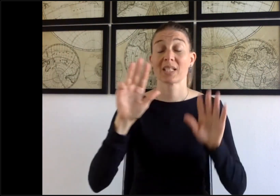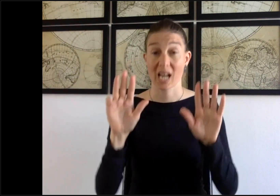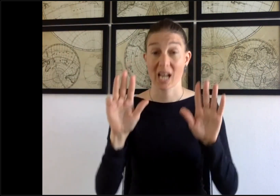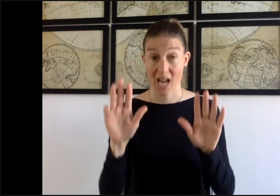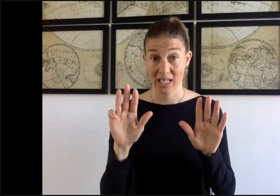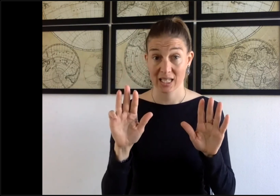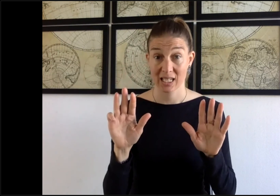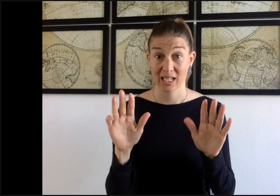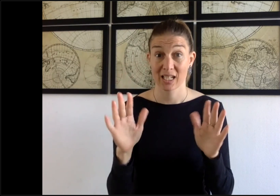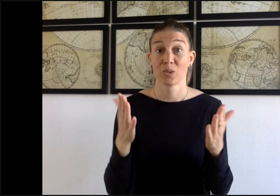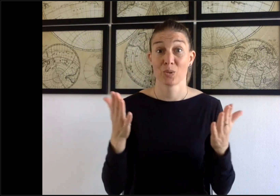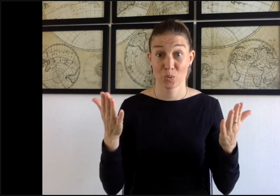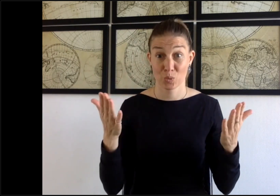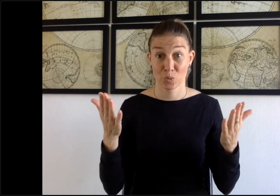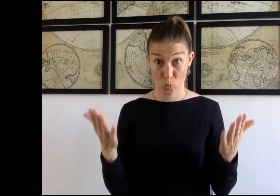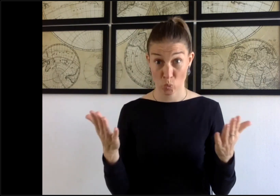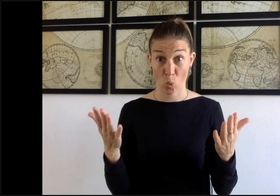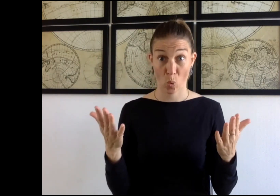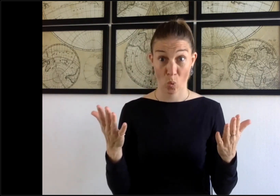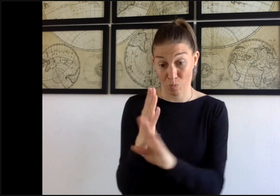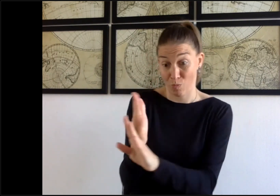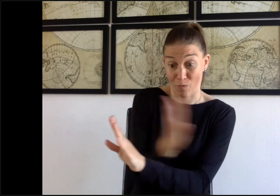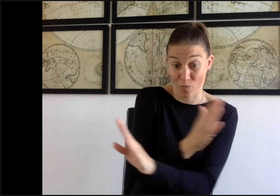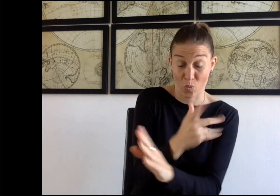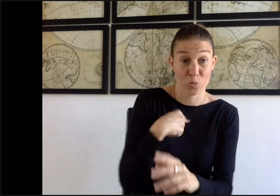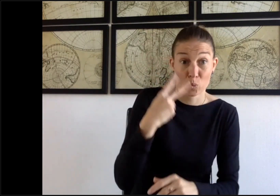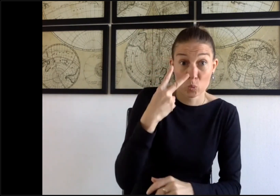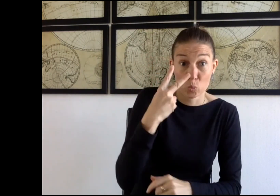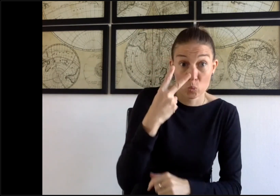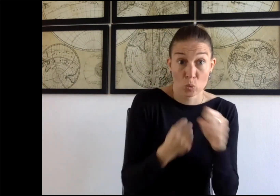So during my studies, I was living with